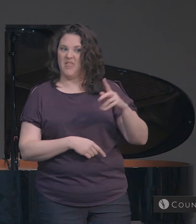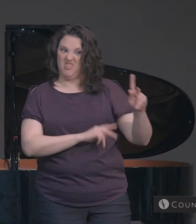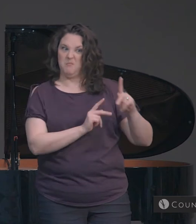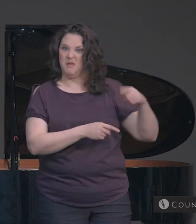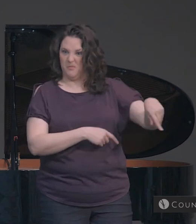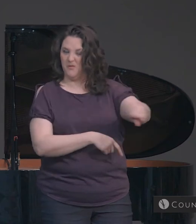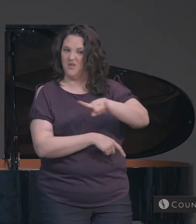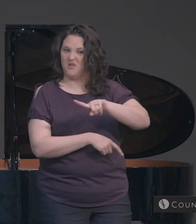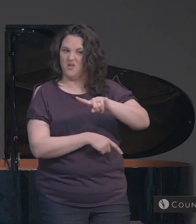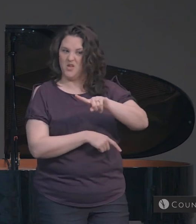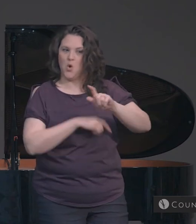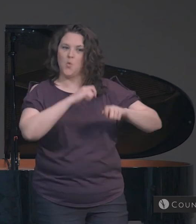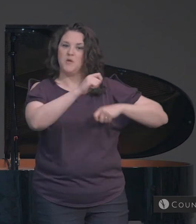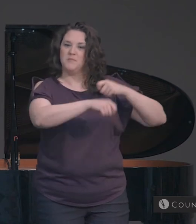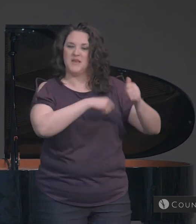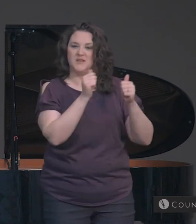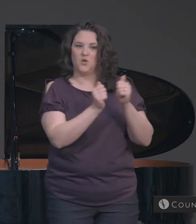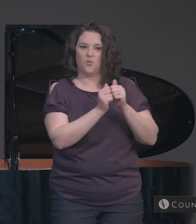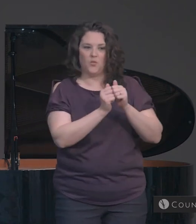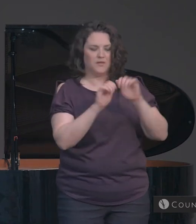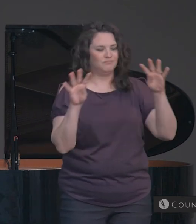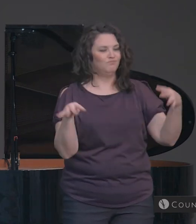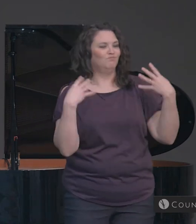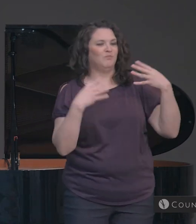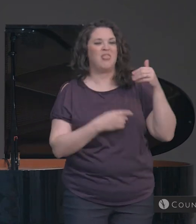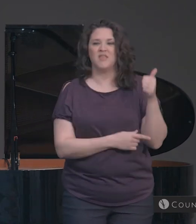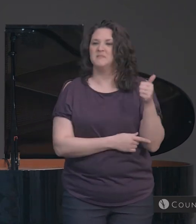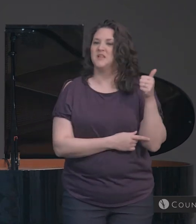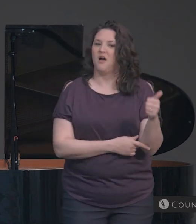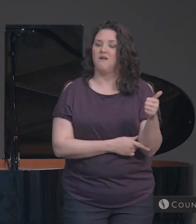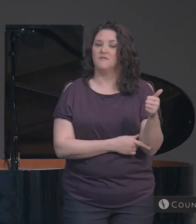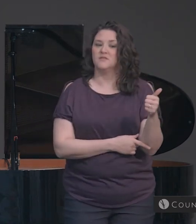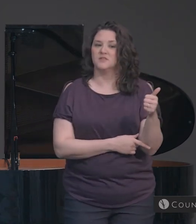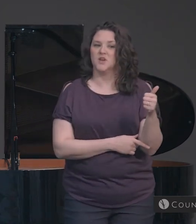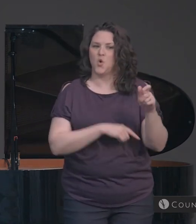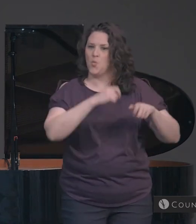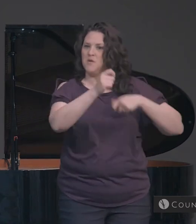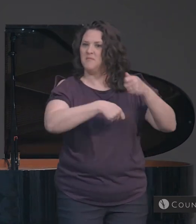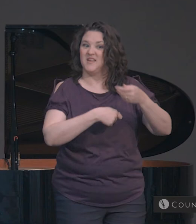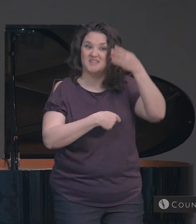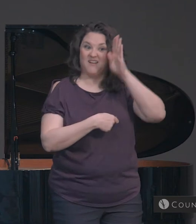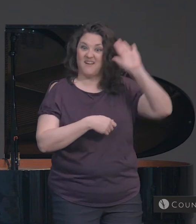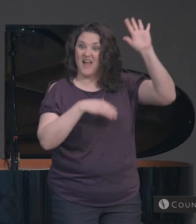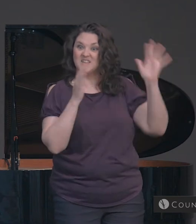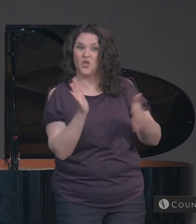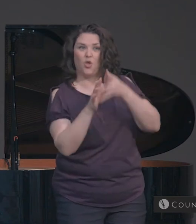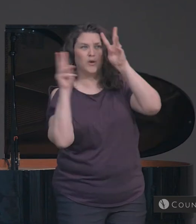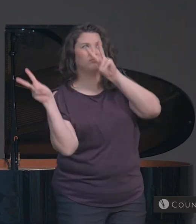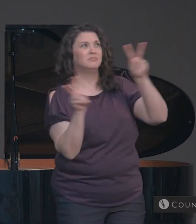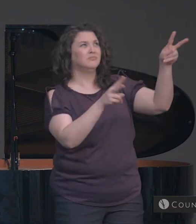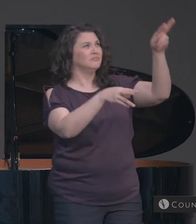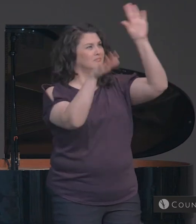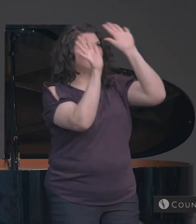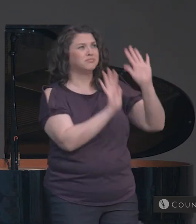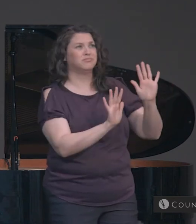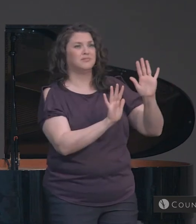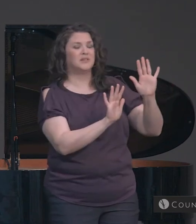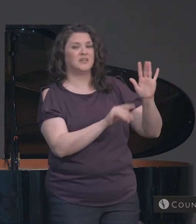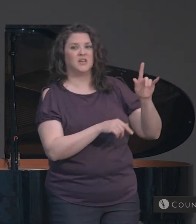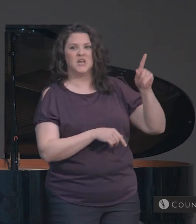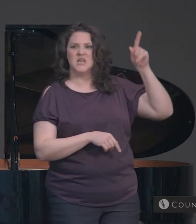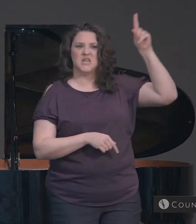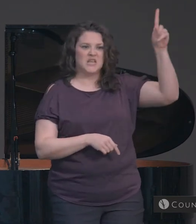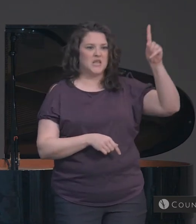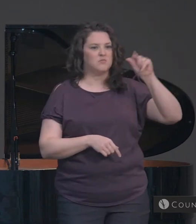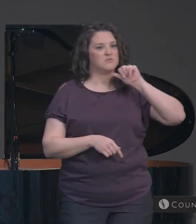they had replaced it with the glory of themselves. The glory of themselves replaced the glory of God, and he was not